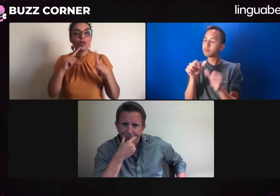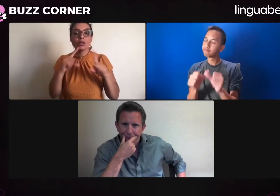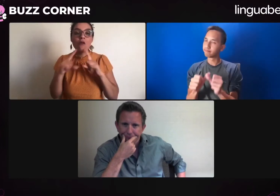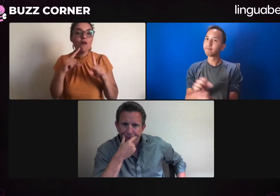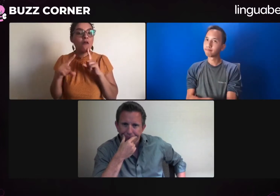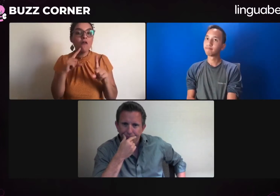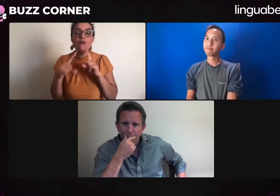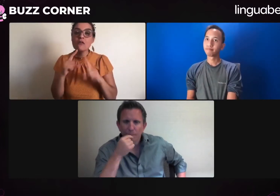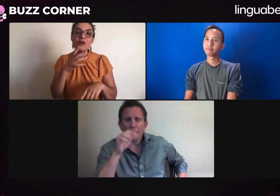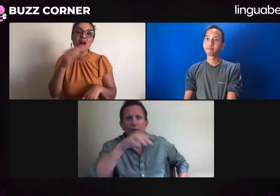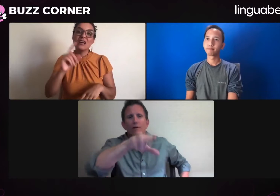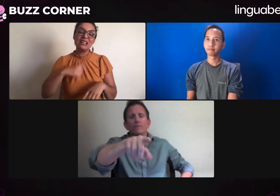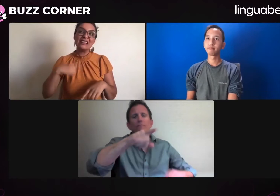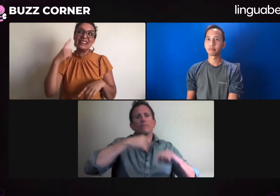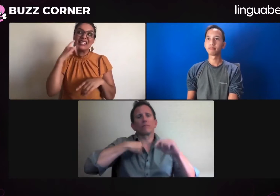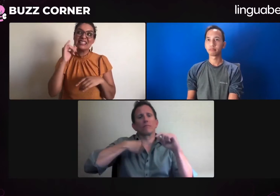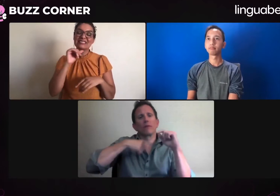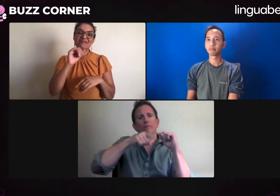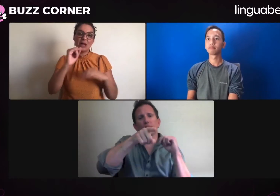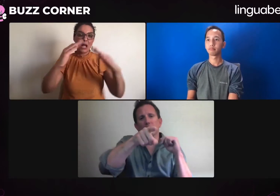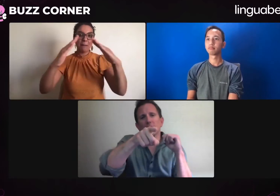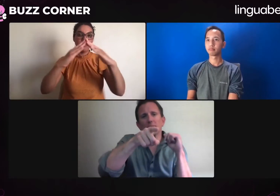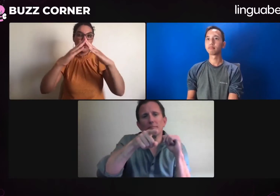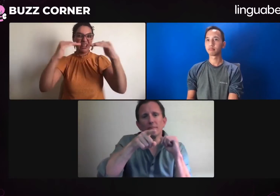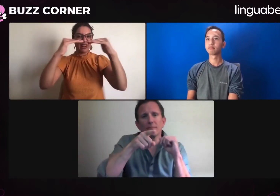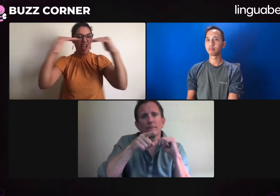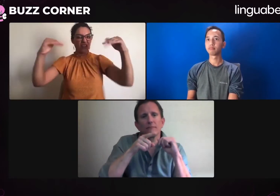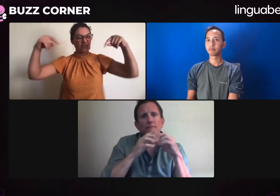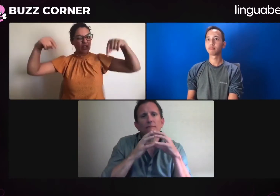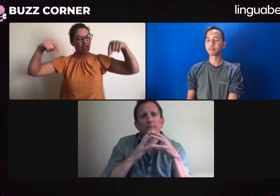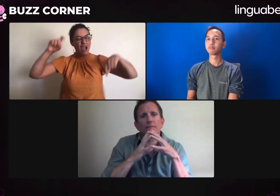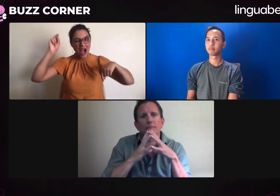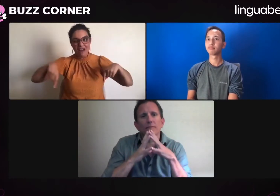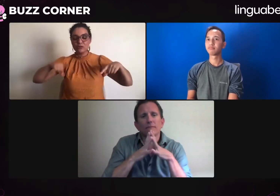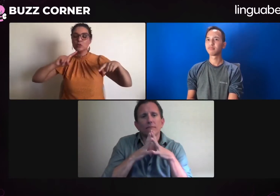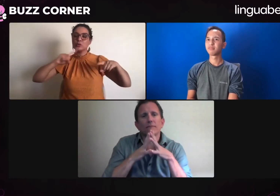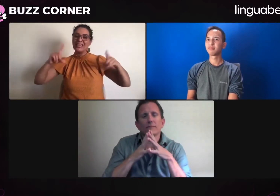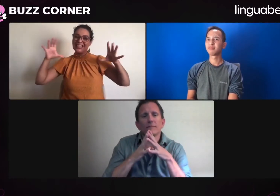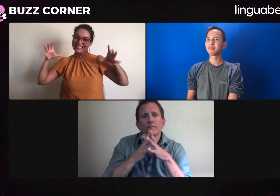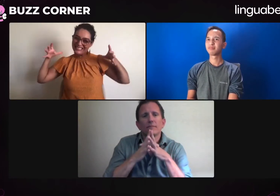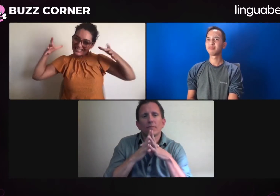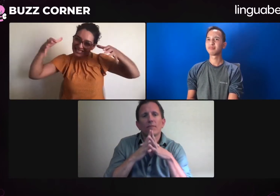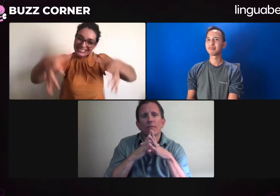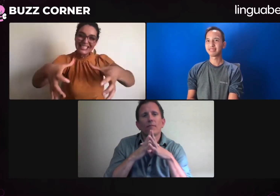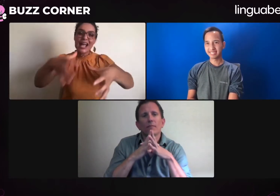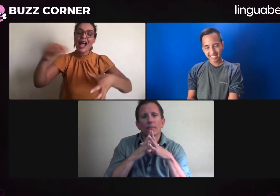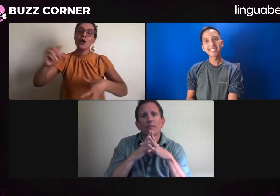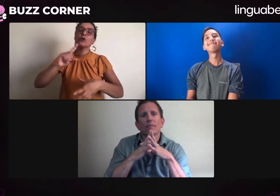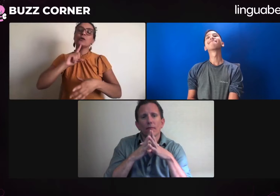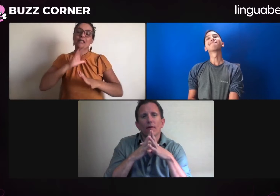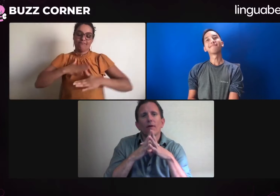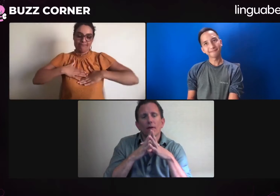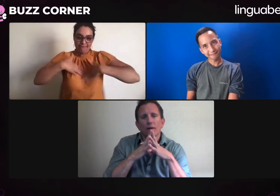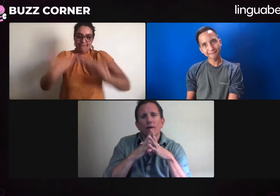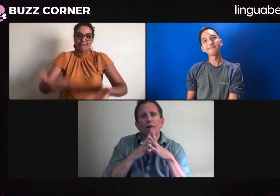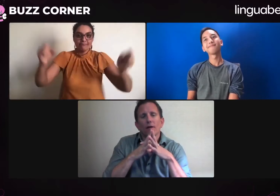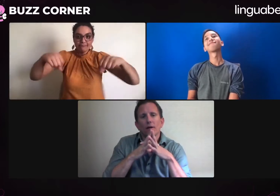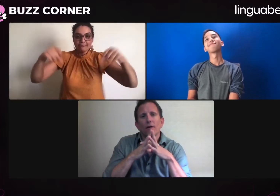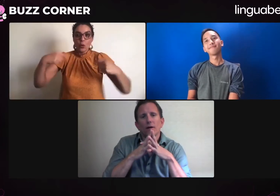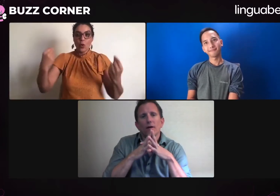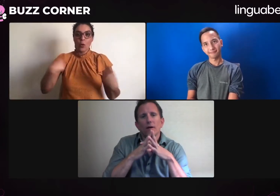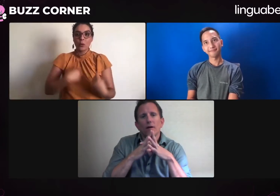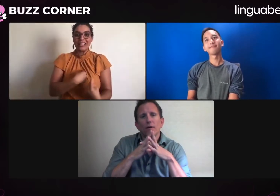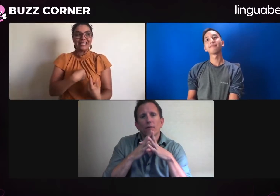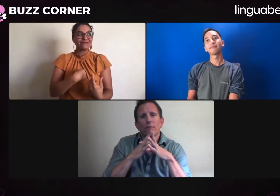one conversation. It's an ongoing dialogue that we have to have. The community, at the community level, we have to